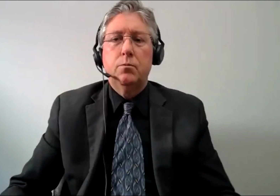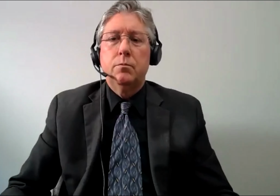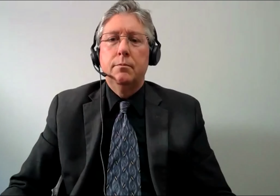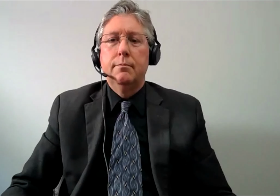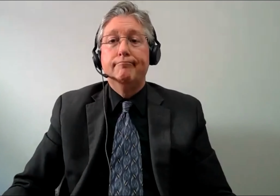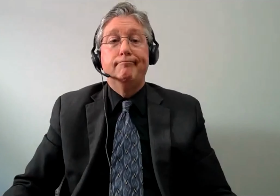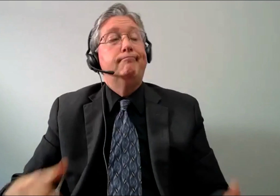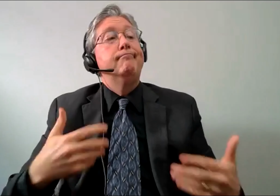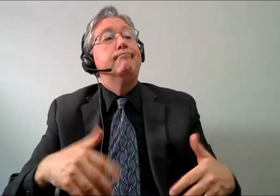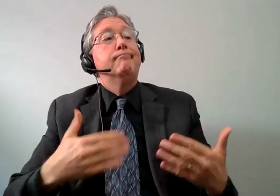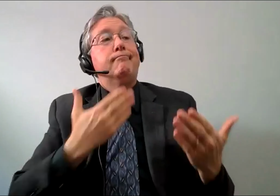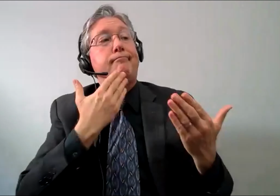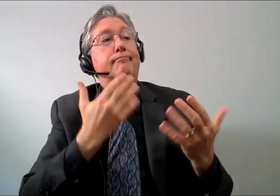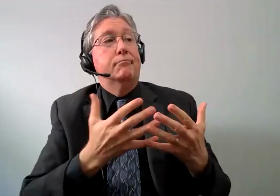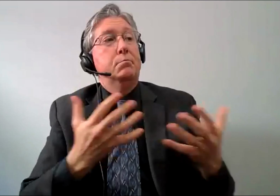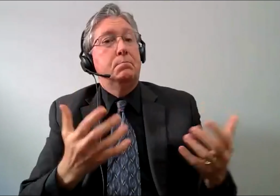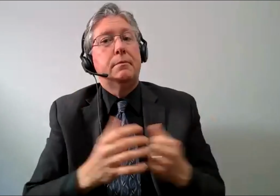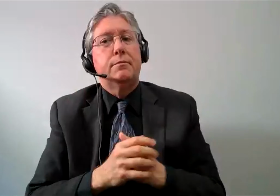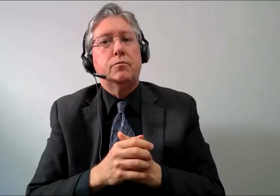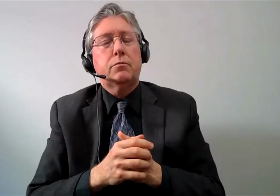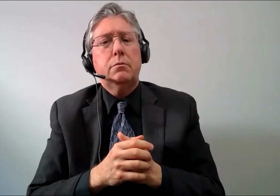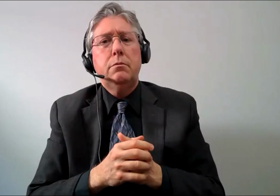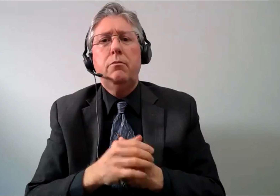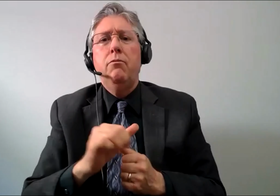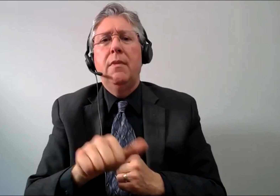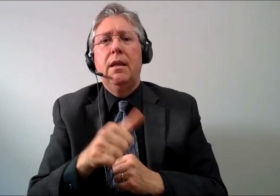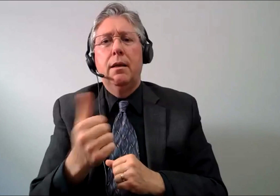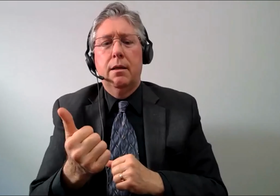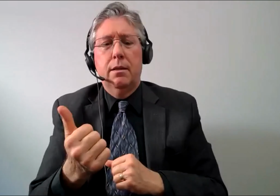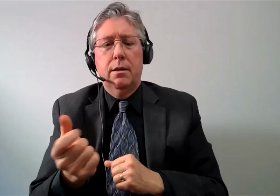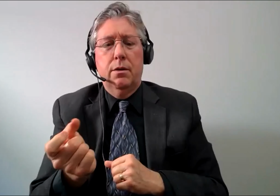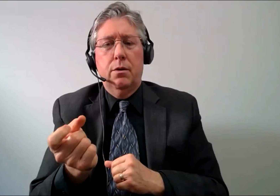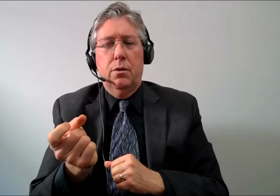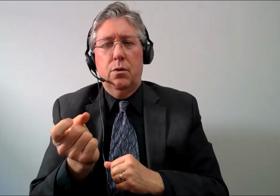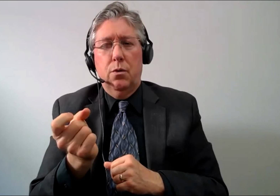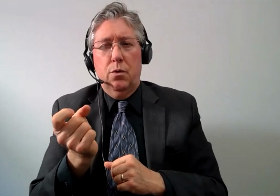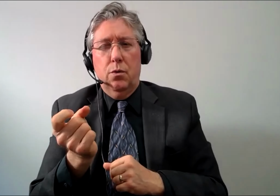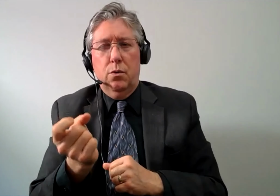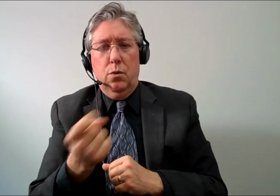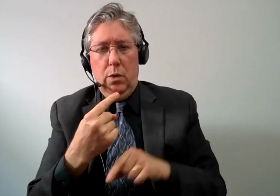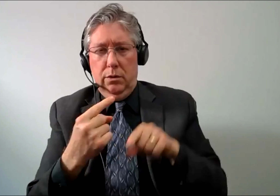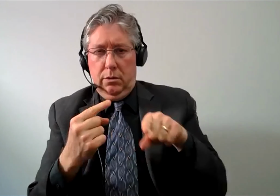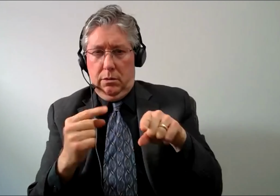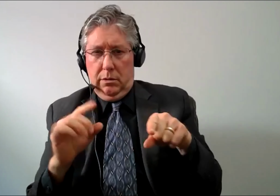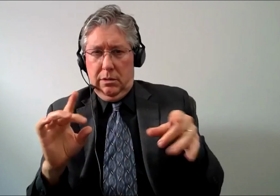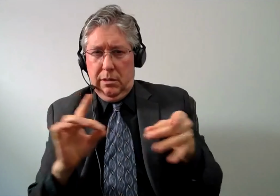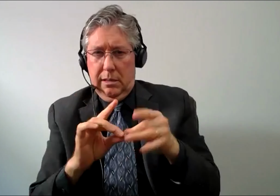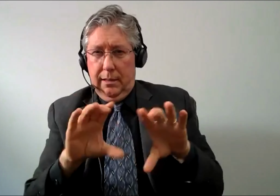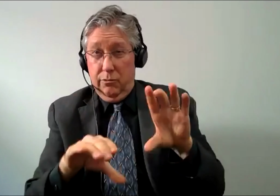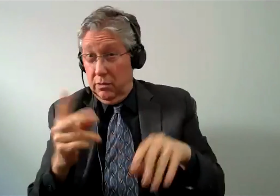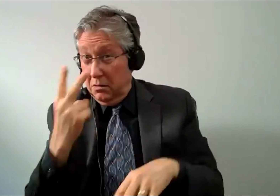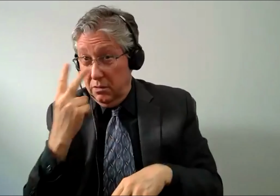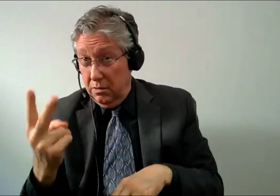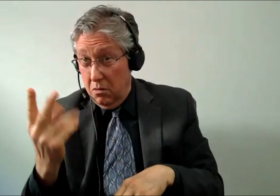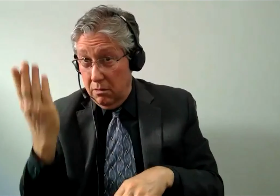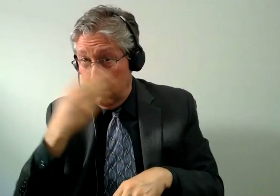Great, thank you so much. There's a question about the link you put in the chat, Victoria. Not sure if you saw it.